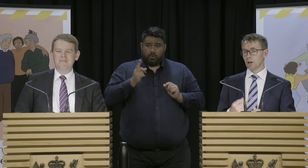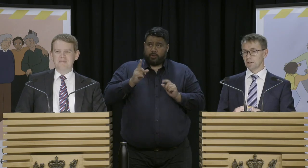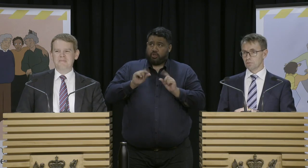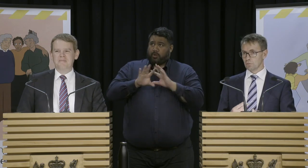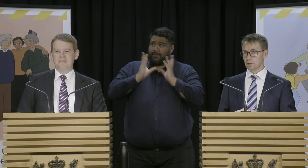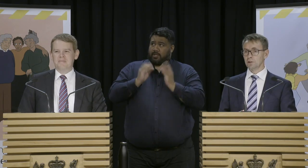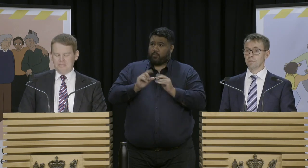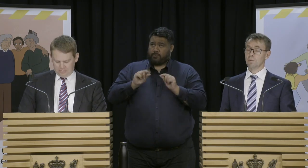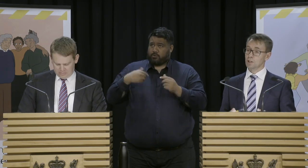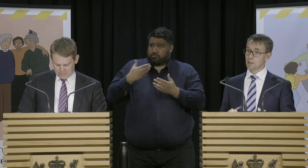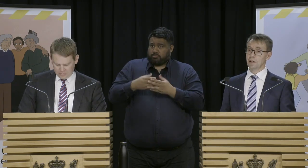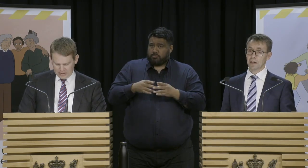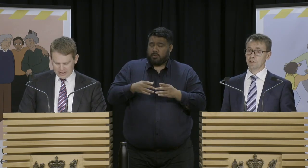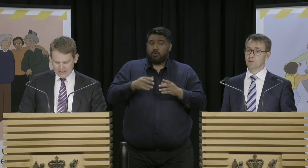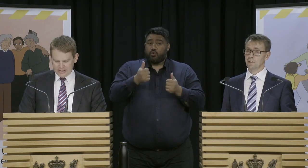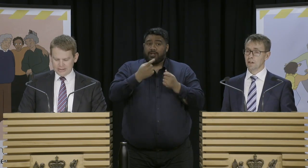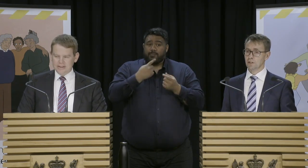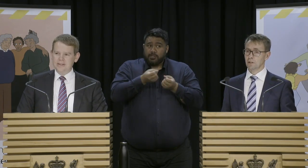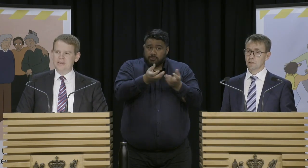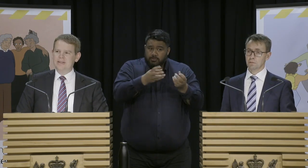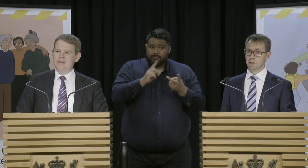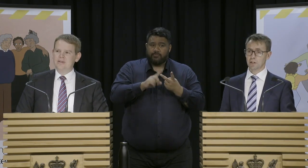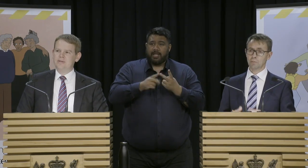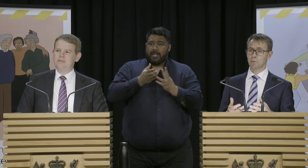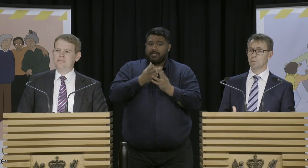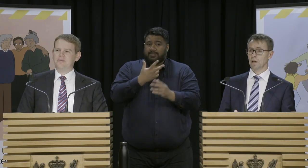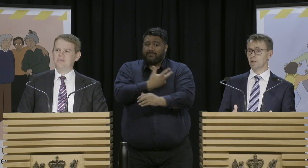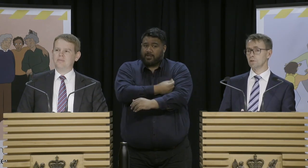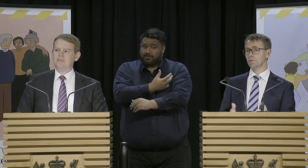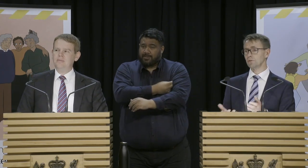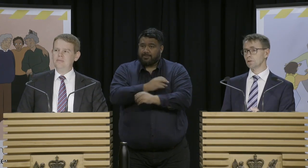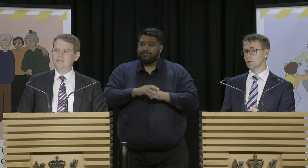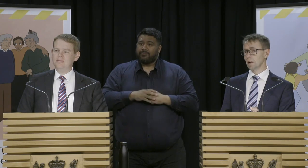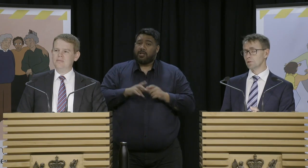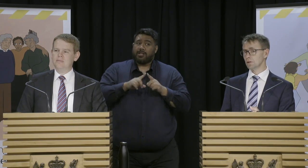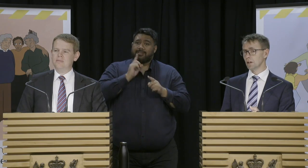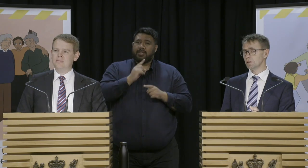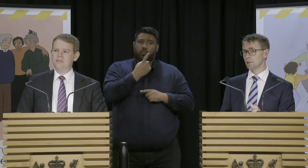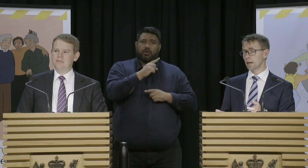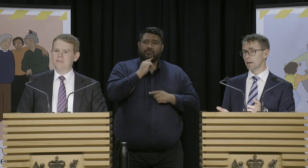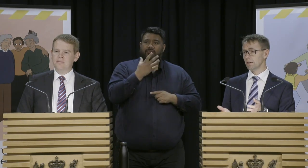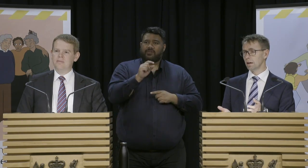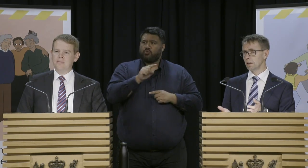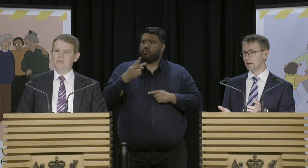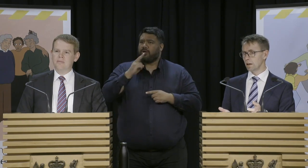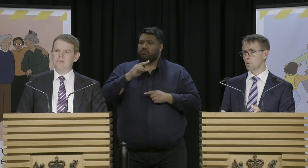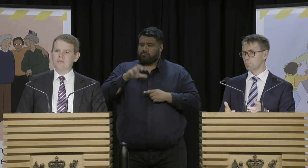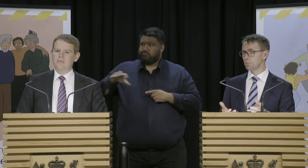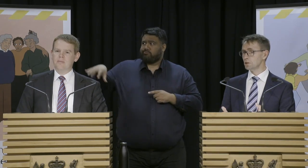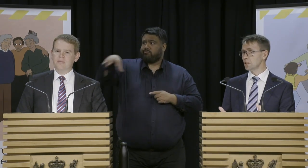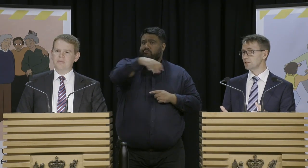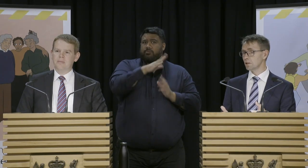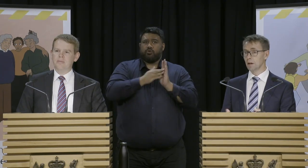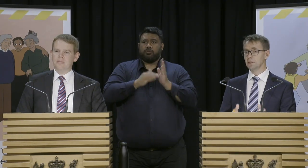it's providing really good information and access to the vaccine. And as I say, between 150 and 200 sites are